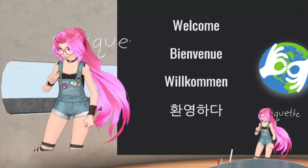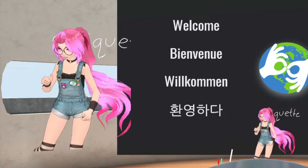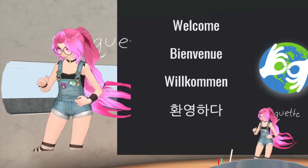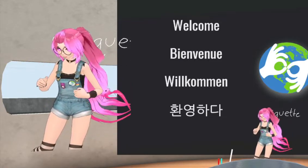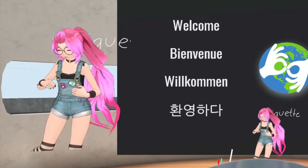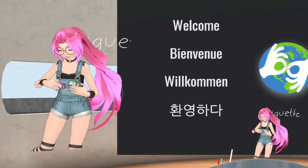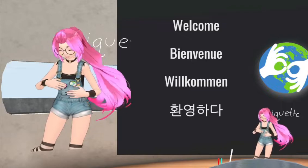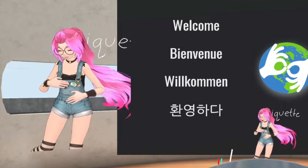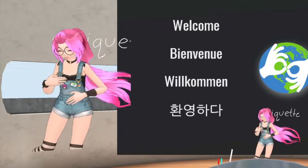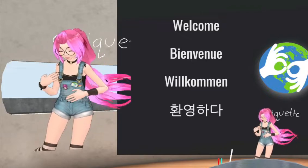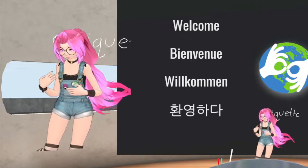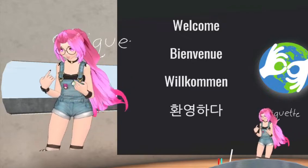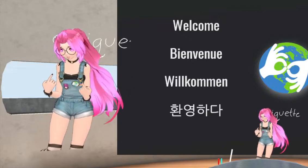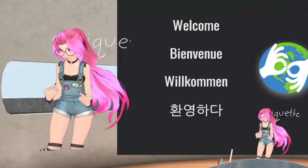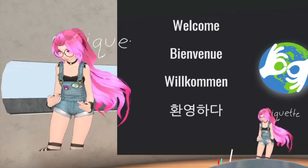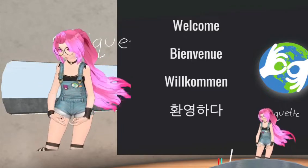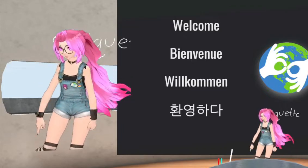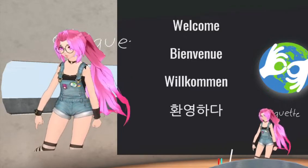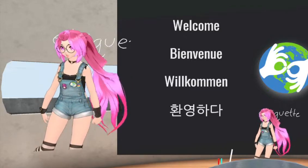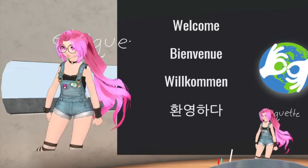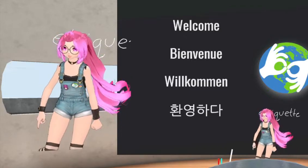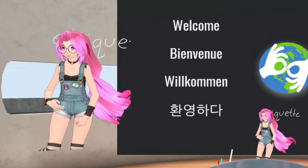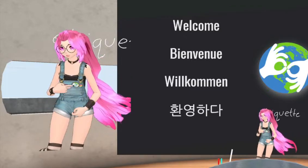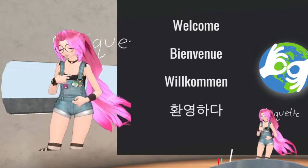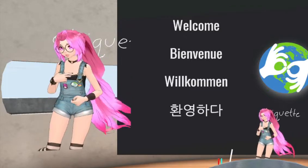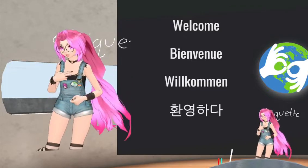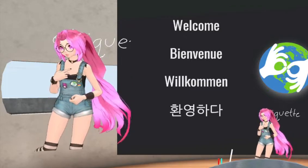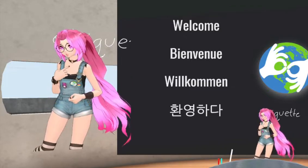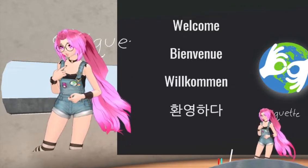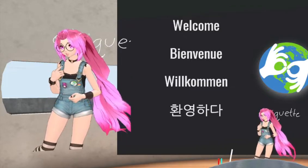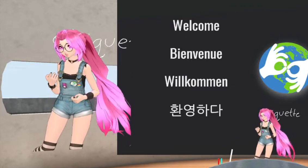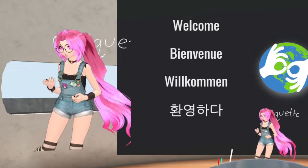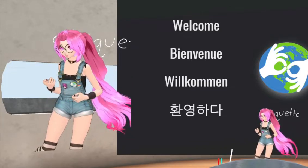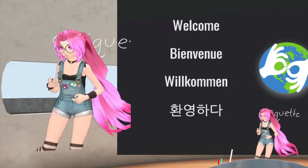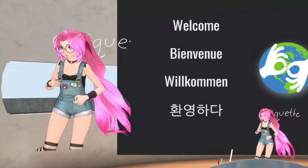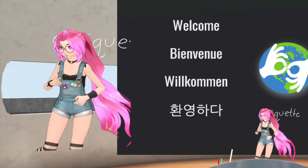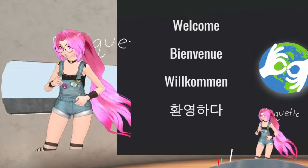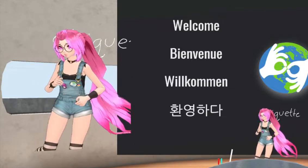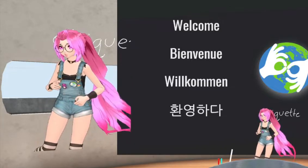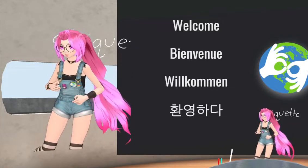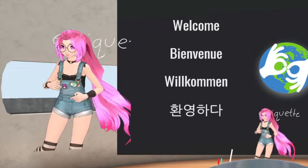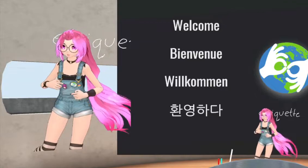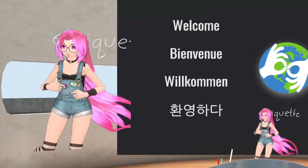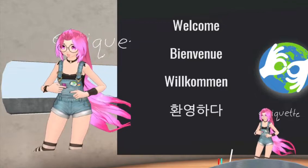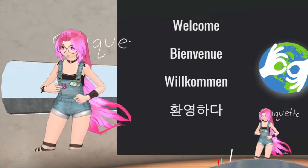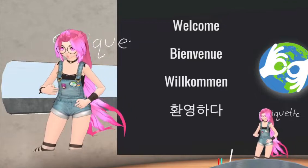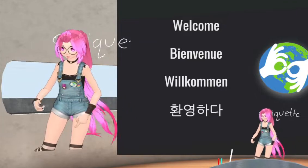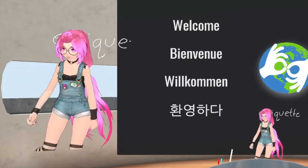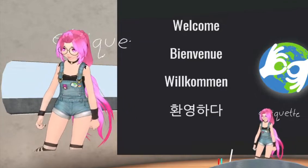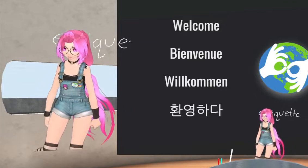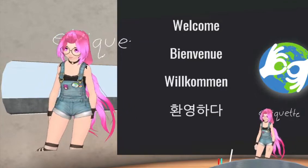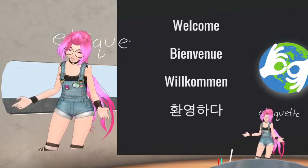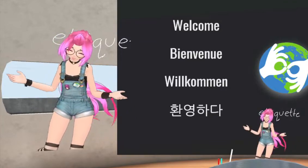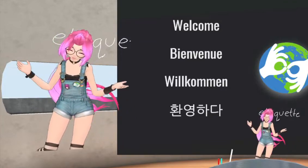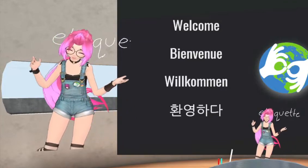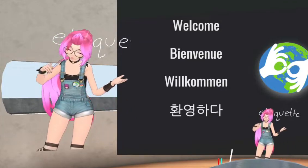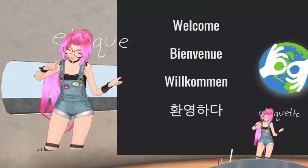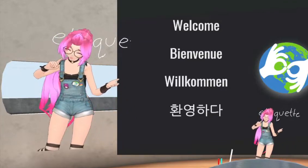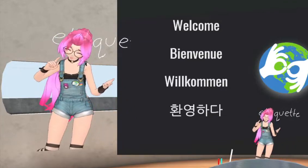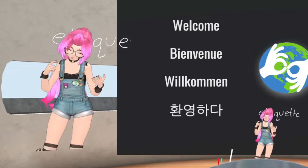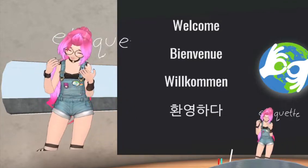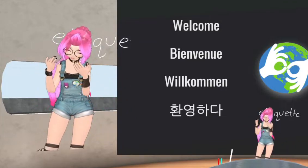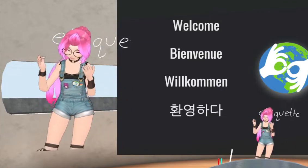so sorry that you're deaf. That is so hard. If I was deaf, I don't know what I'd do, man. I'm so